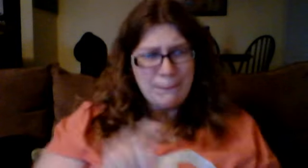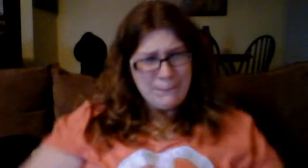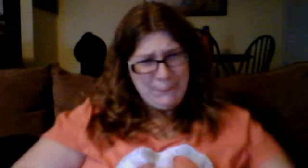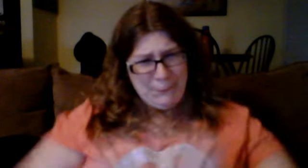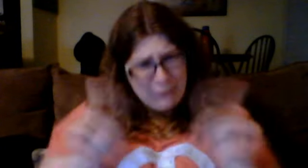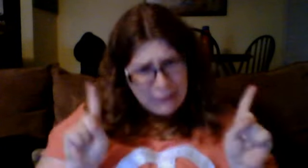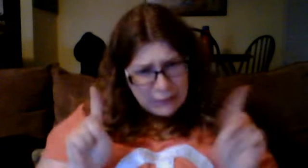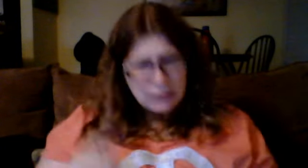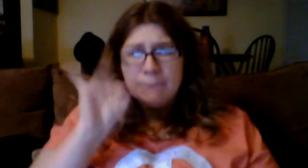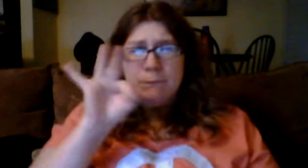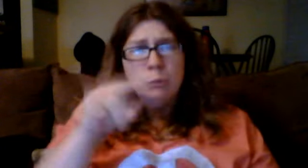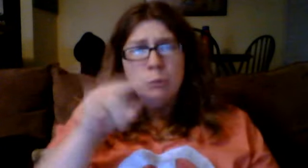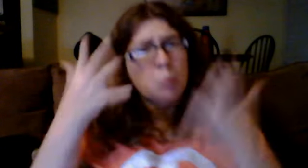you know,